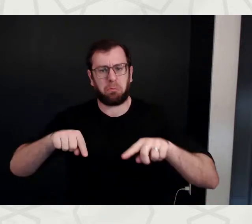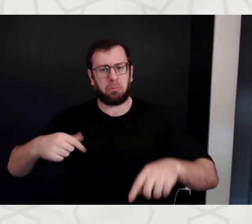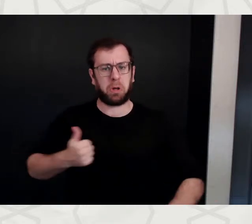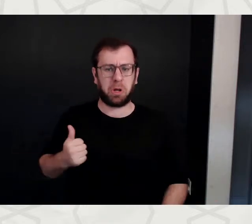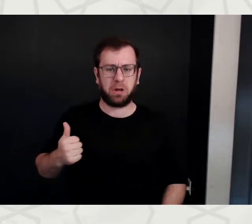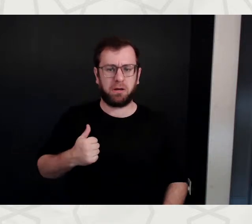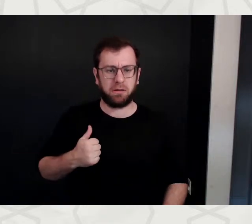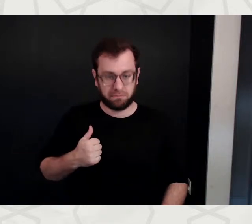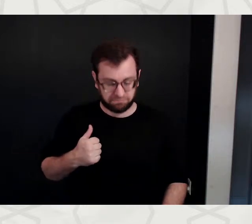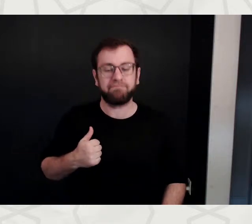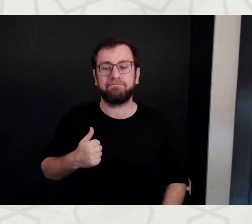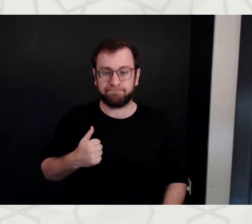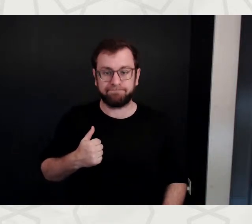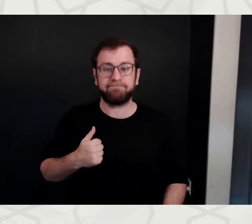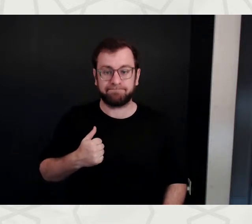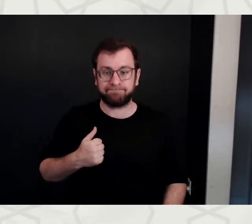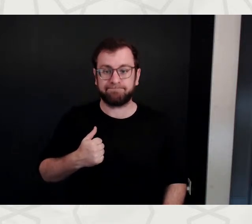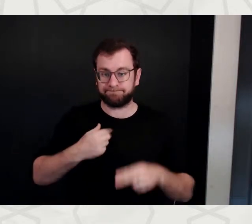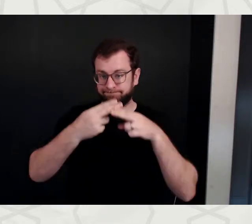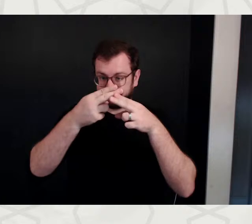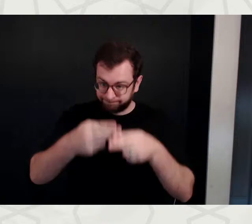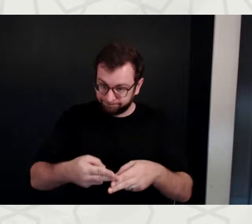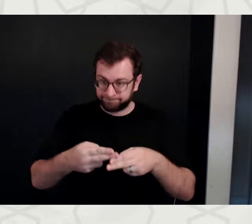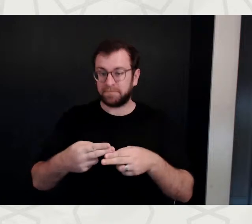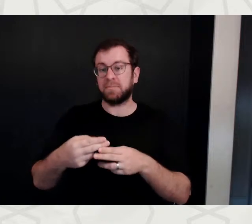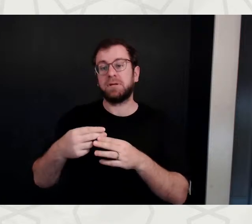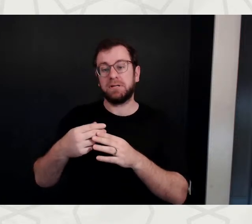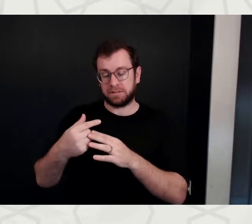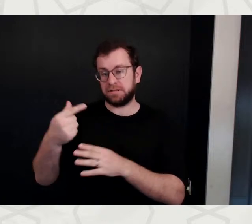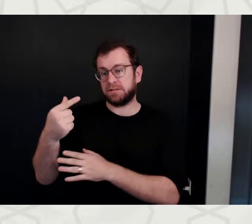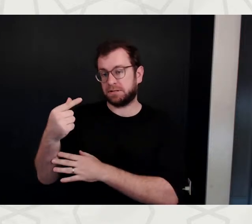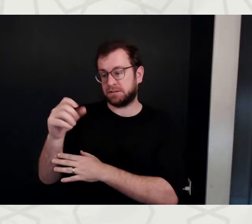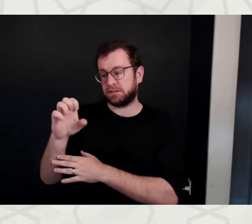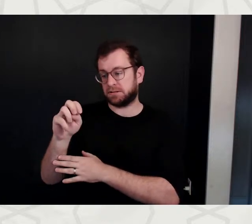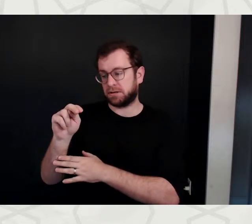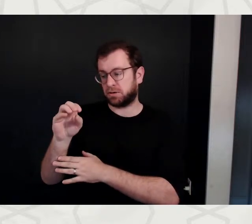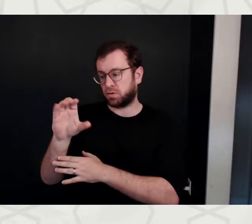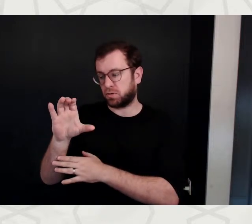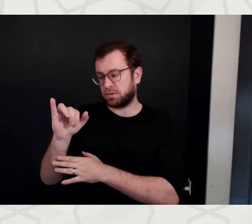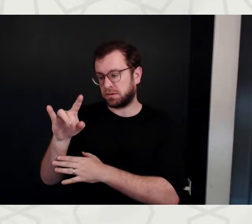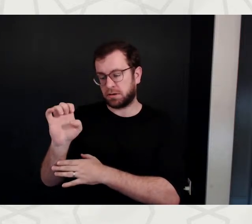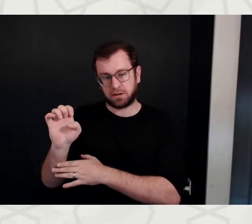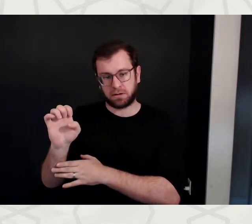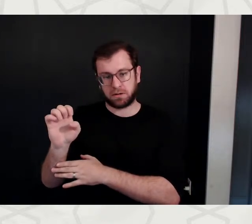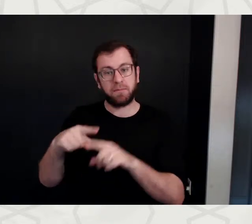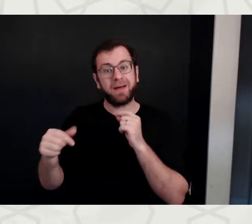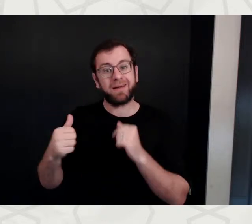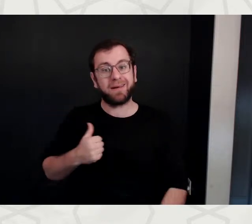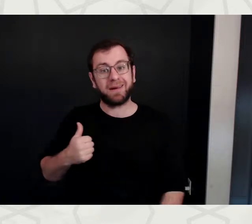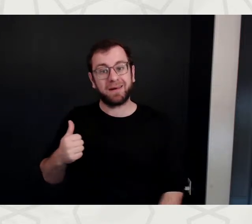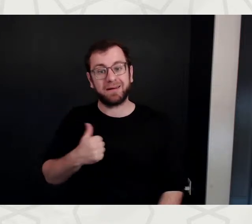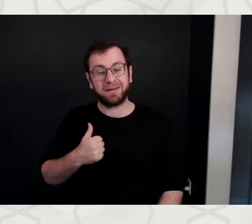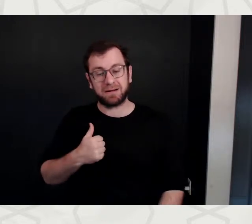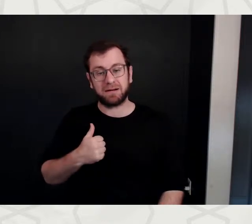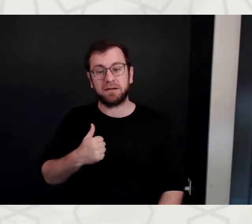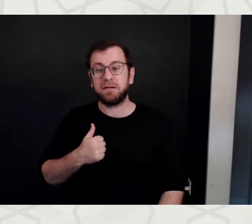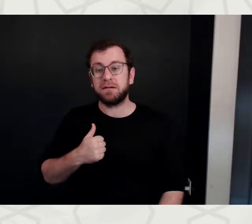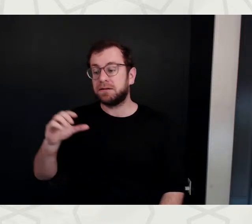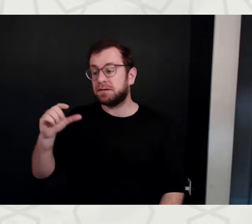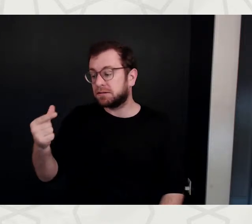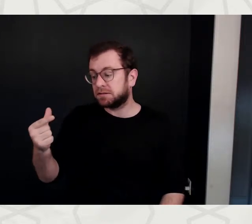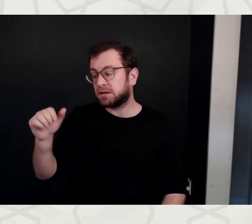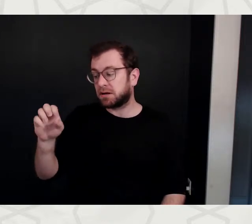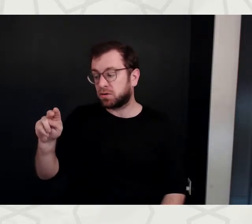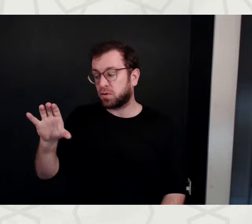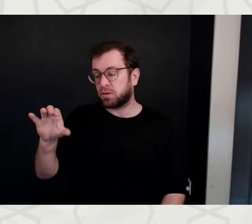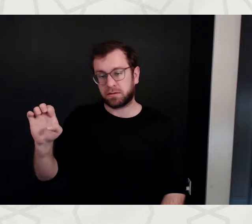is classified as a genocide. But the Canadian genocide is a slow genocide.